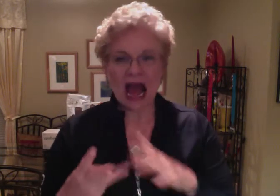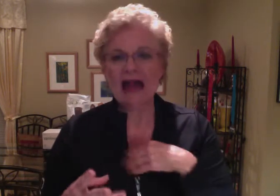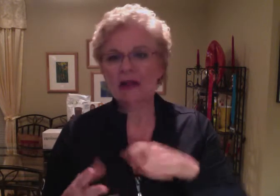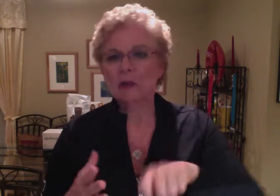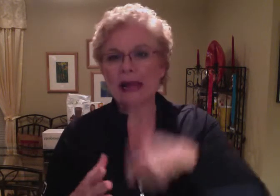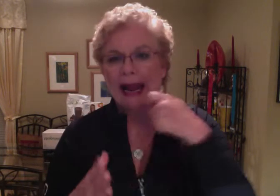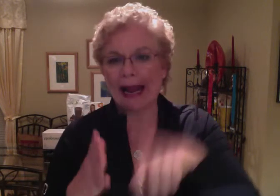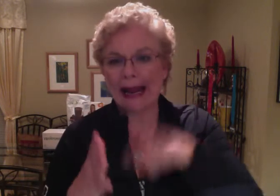food.